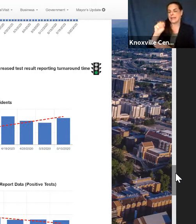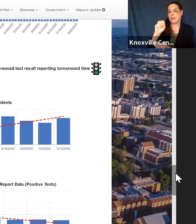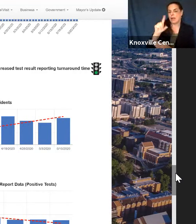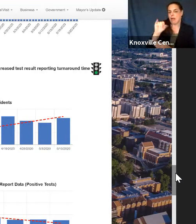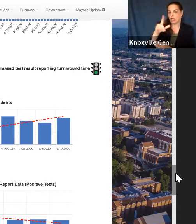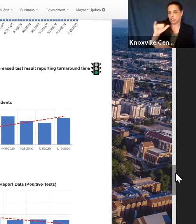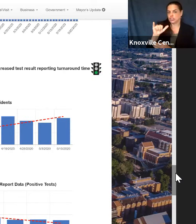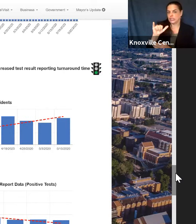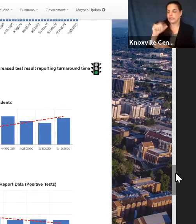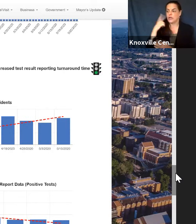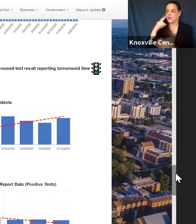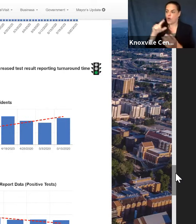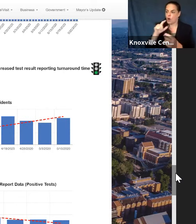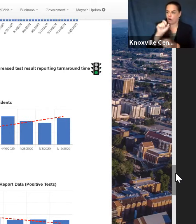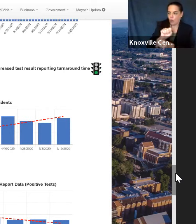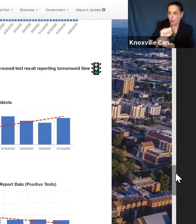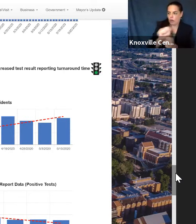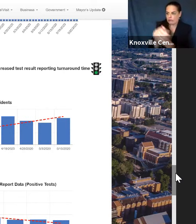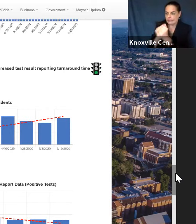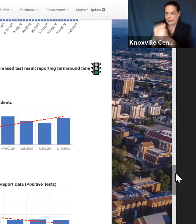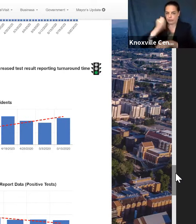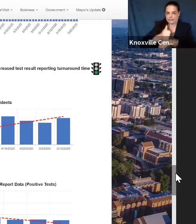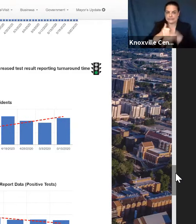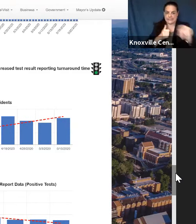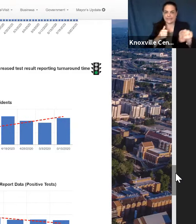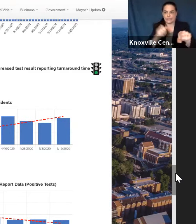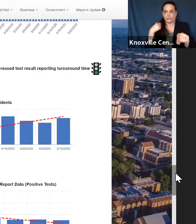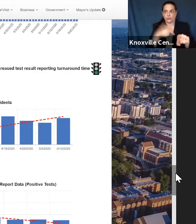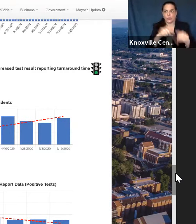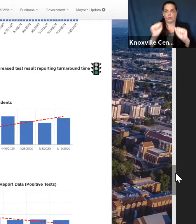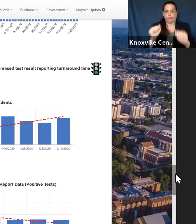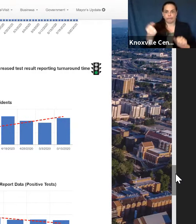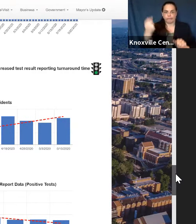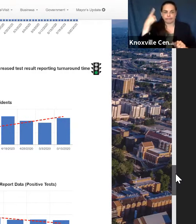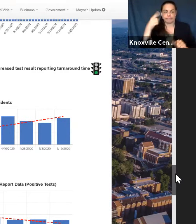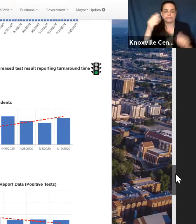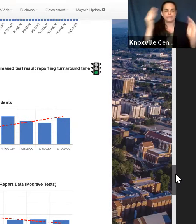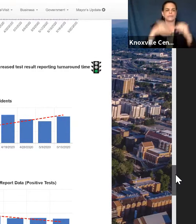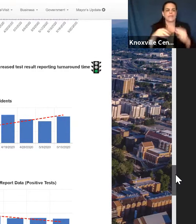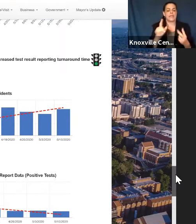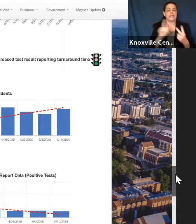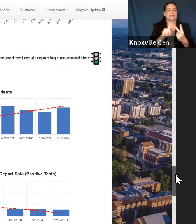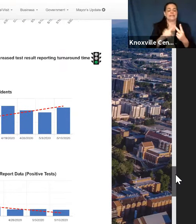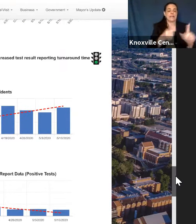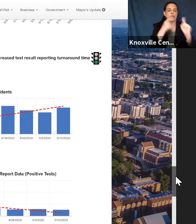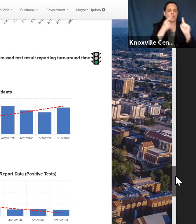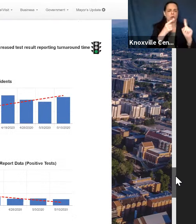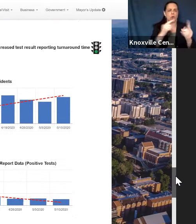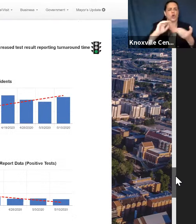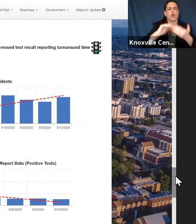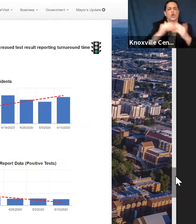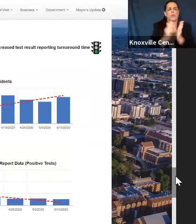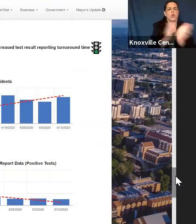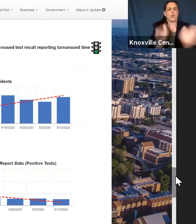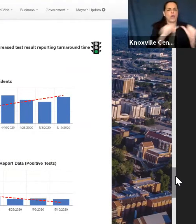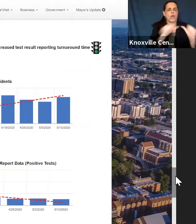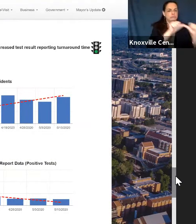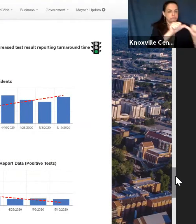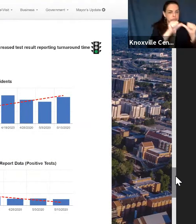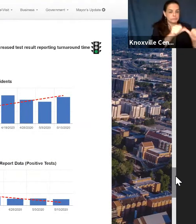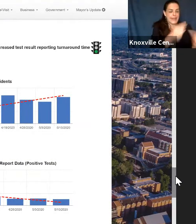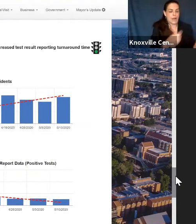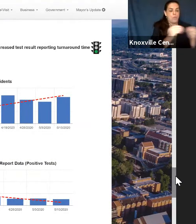meaningful way. Our second benchmark, community-wide sustained and increased diagnostic testing with consistent